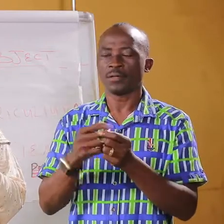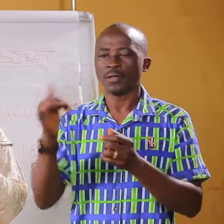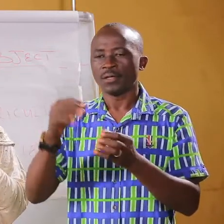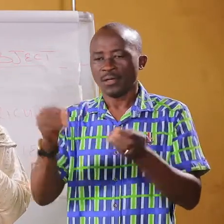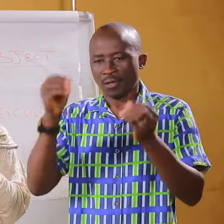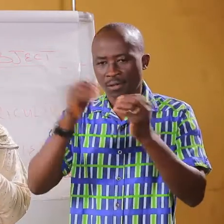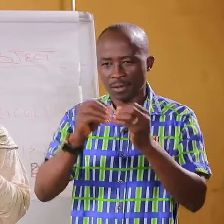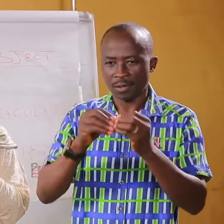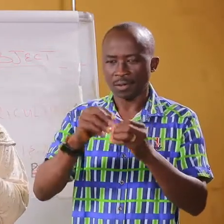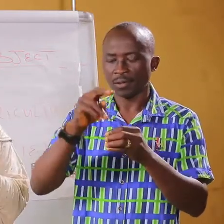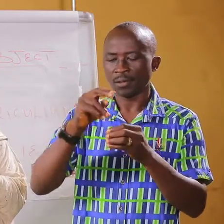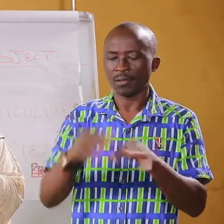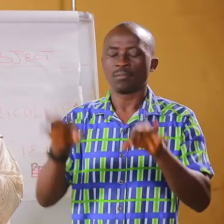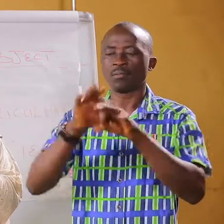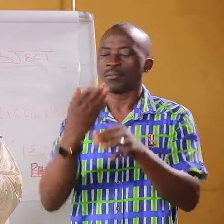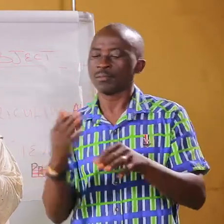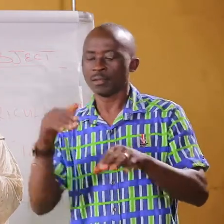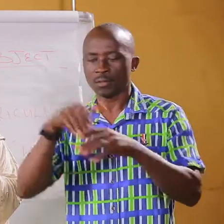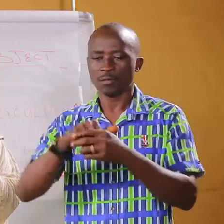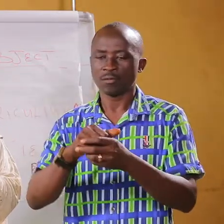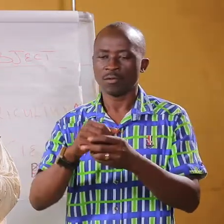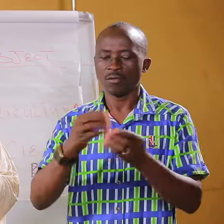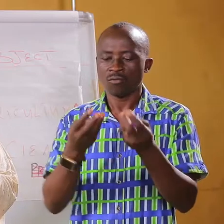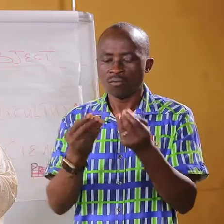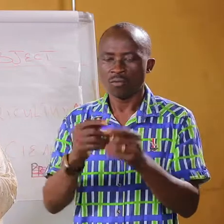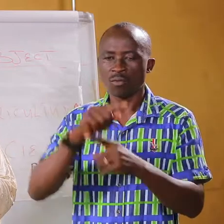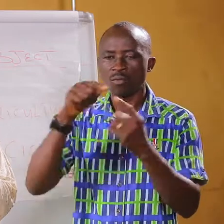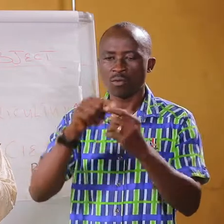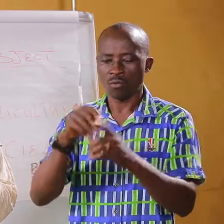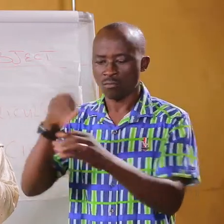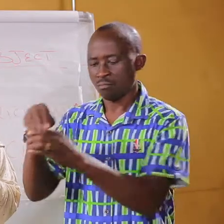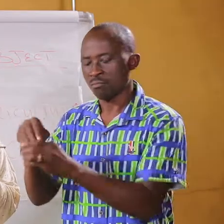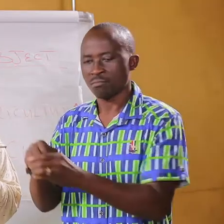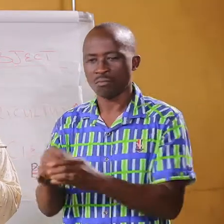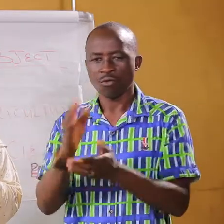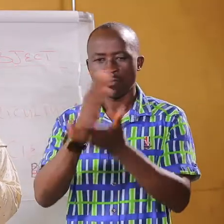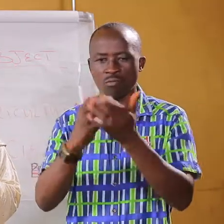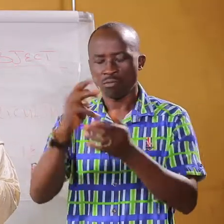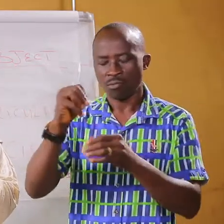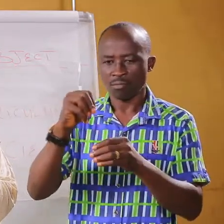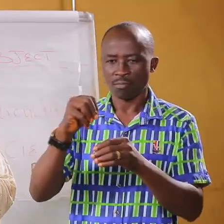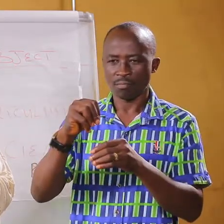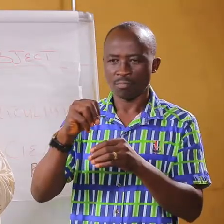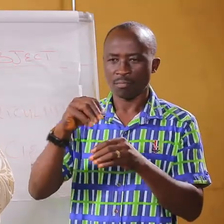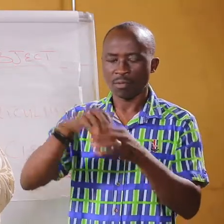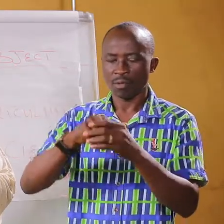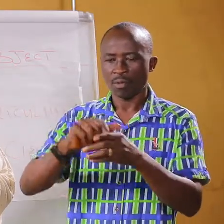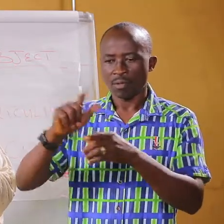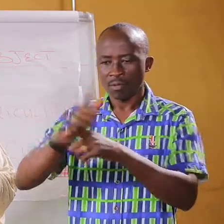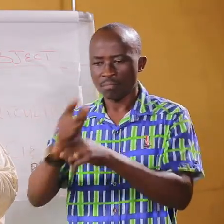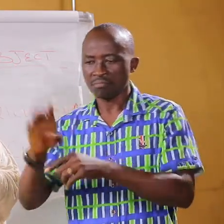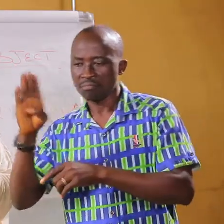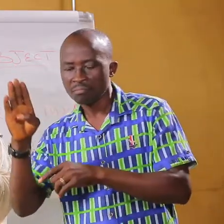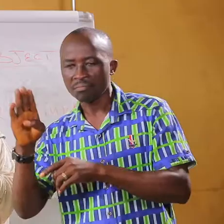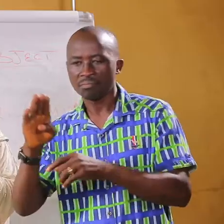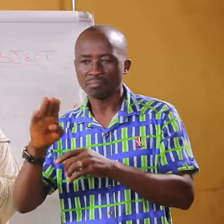They add nitrogen to the soil. So when you plant your leguminous crops in land B, the